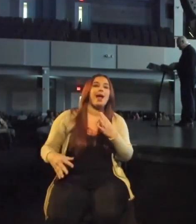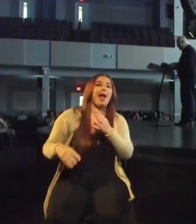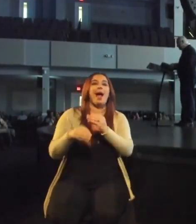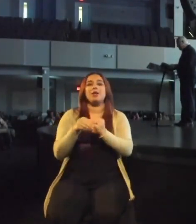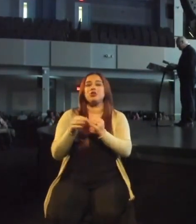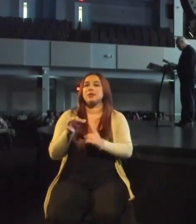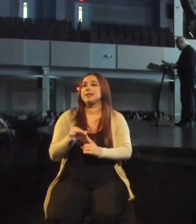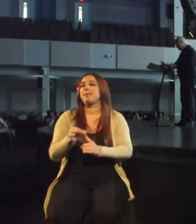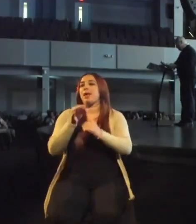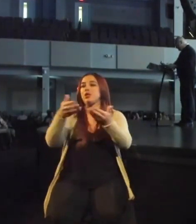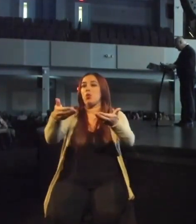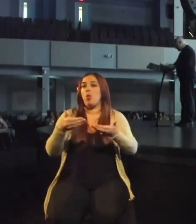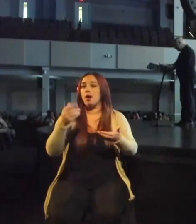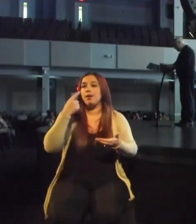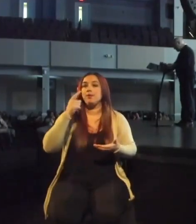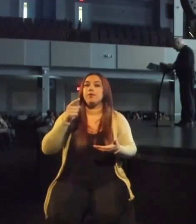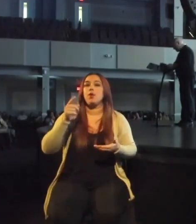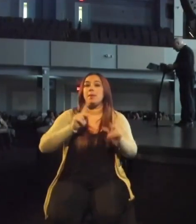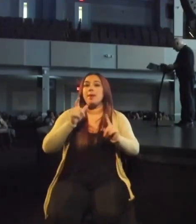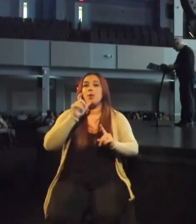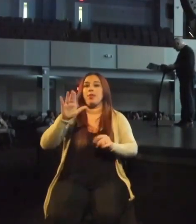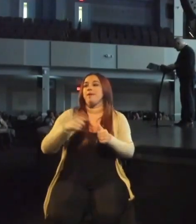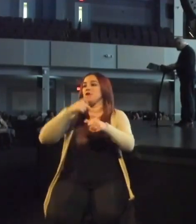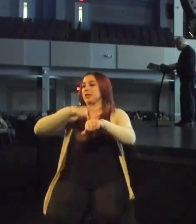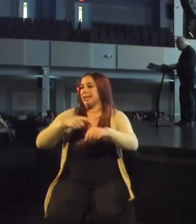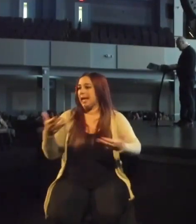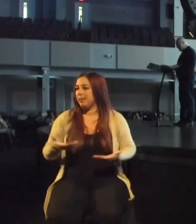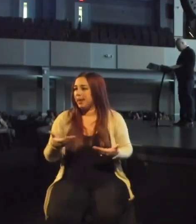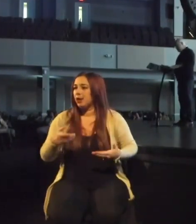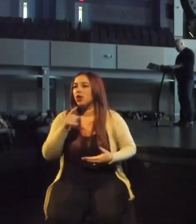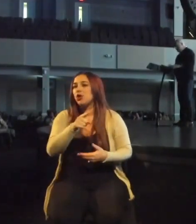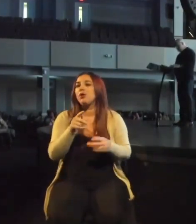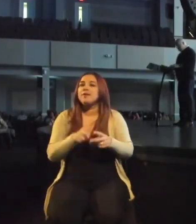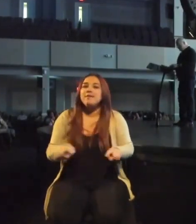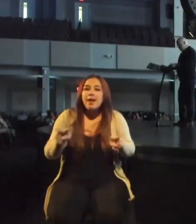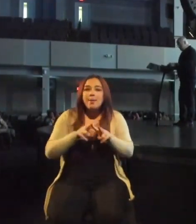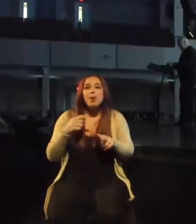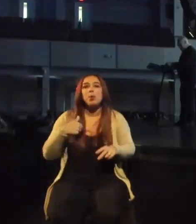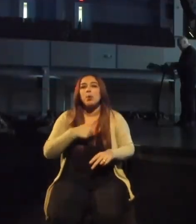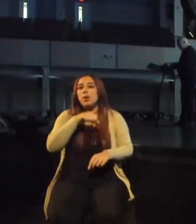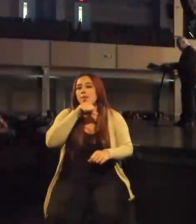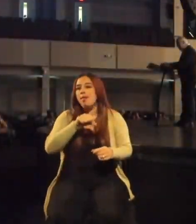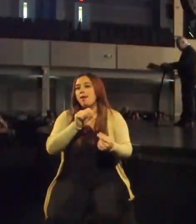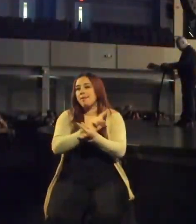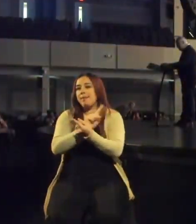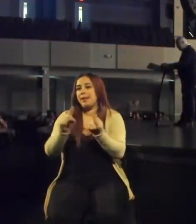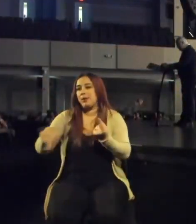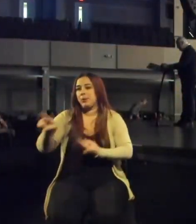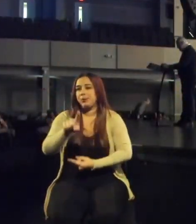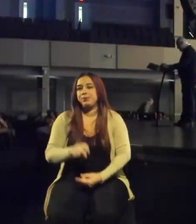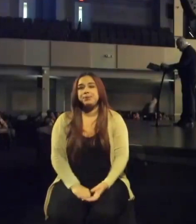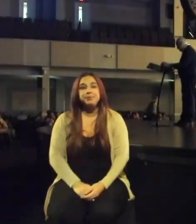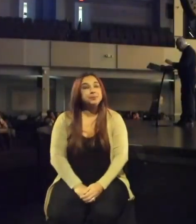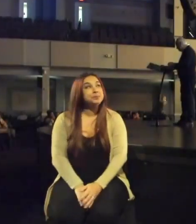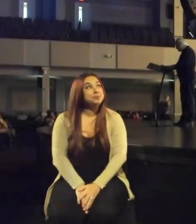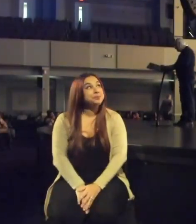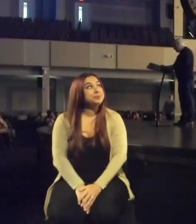welcome to anyone joining us for the first time. You're so valuable and we would love to meet you.